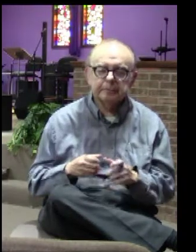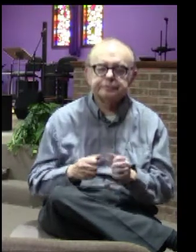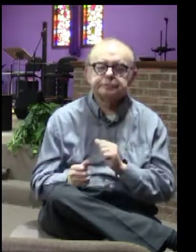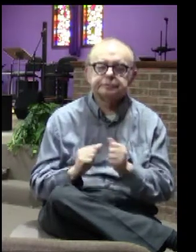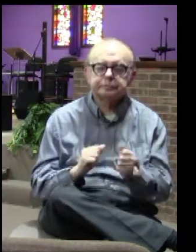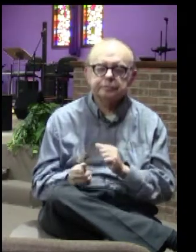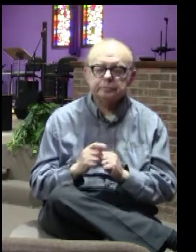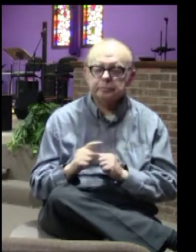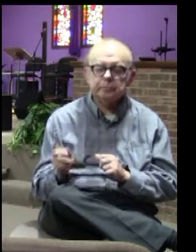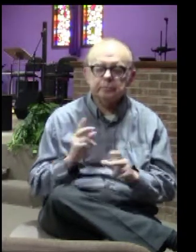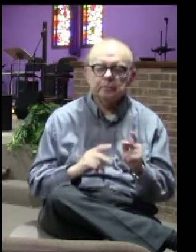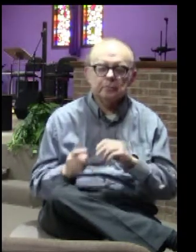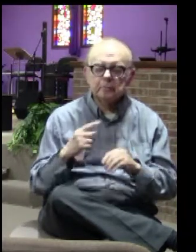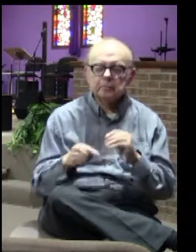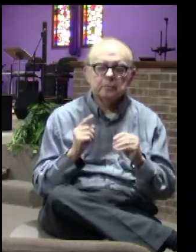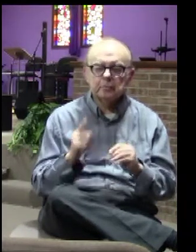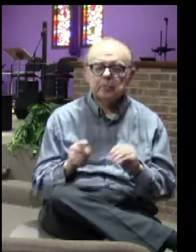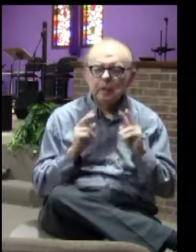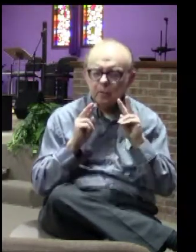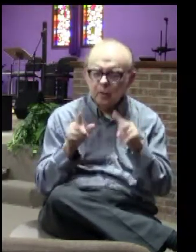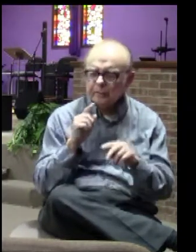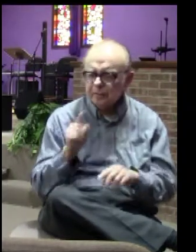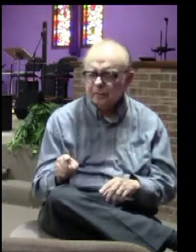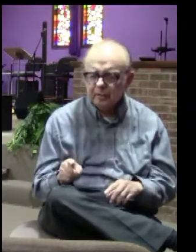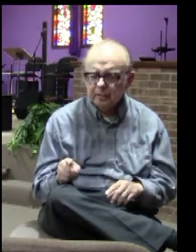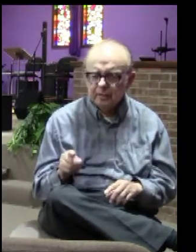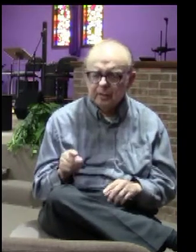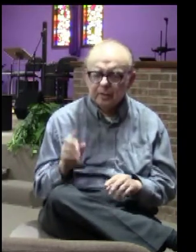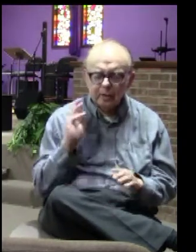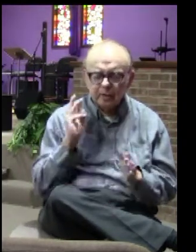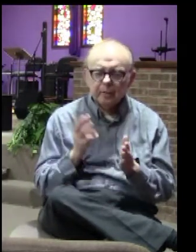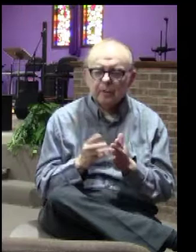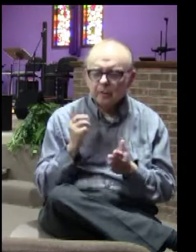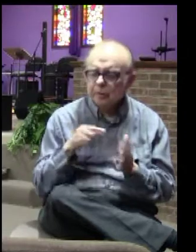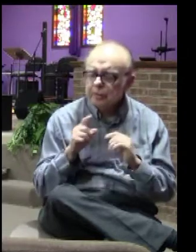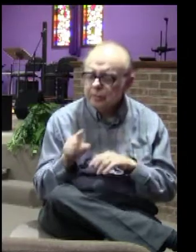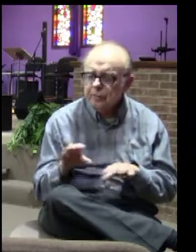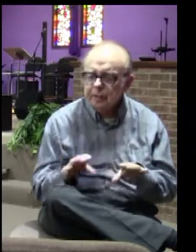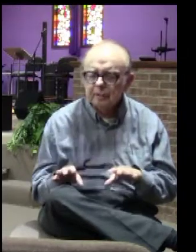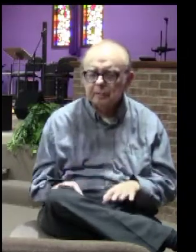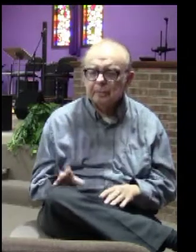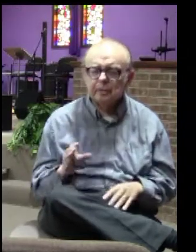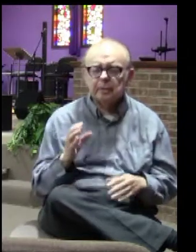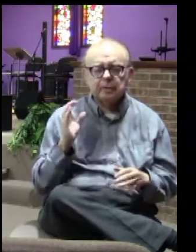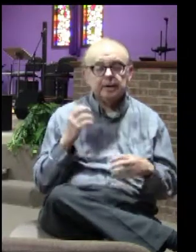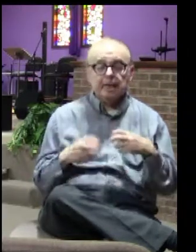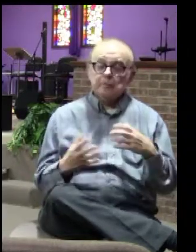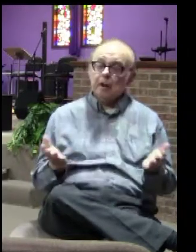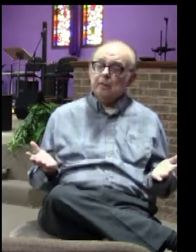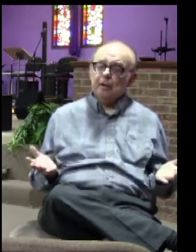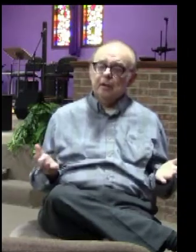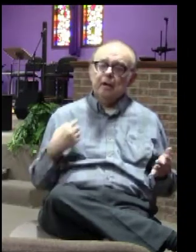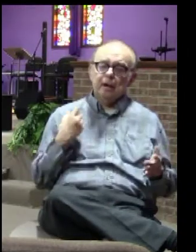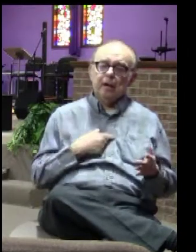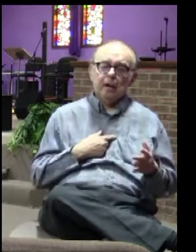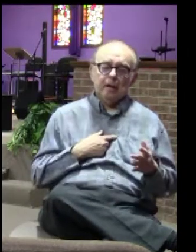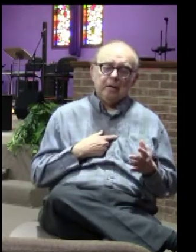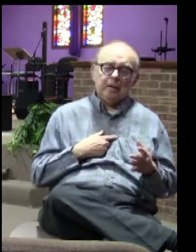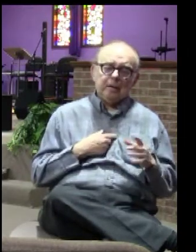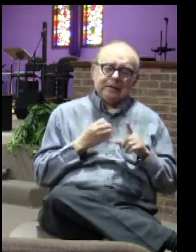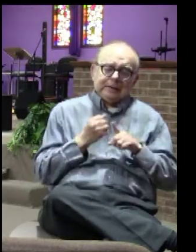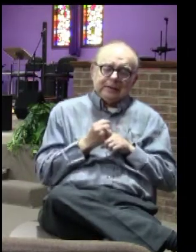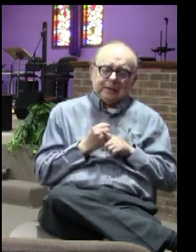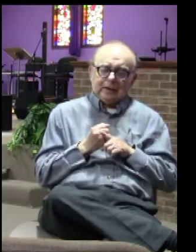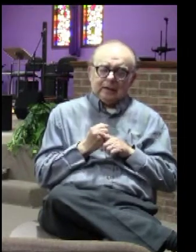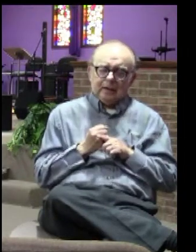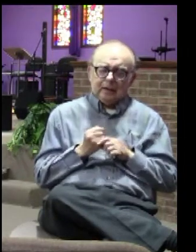gentlemen, there are people around you watching you. They're witnessing what you're doing. And the problem is that we get